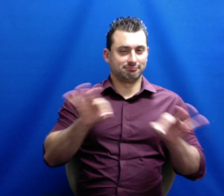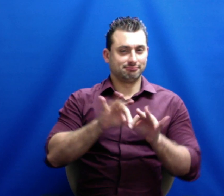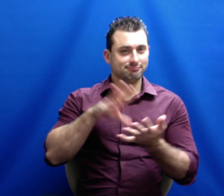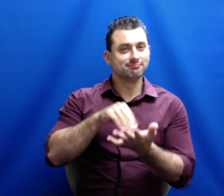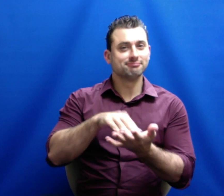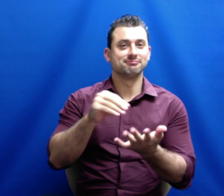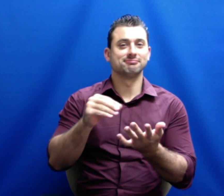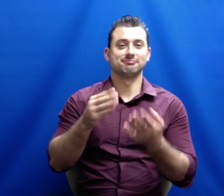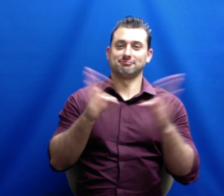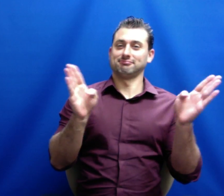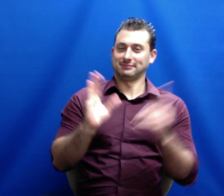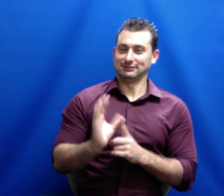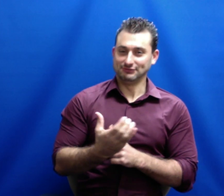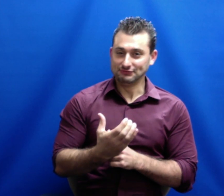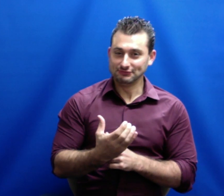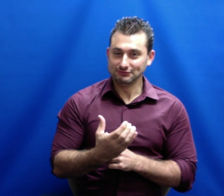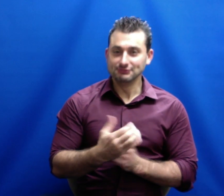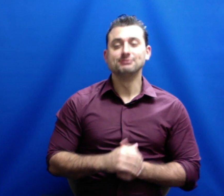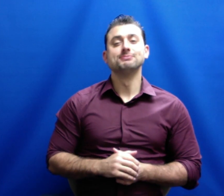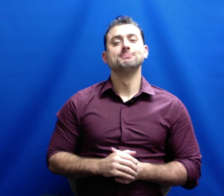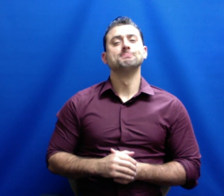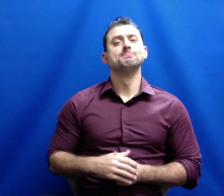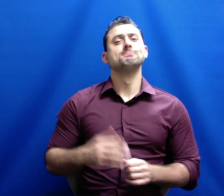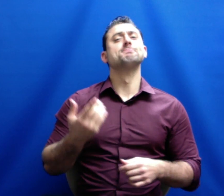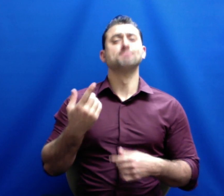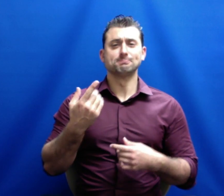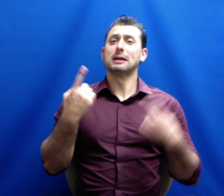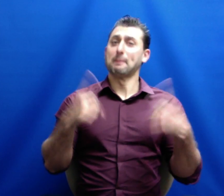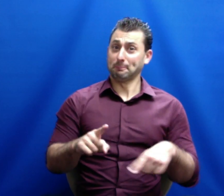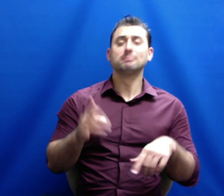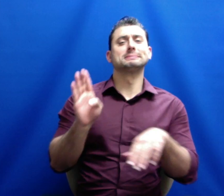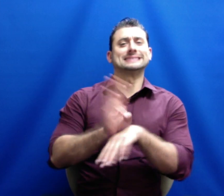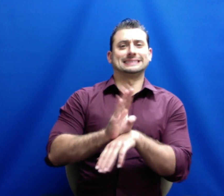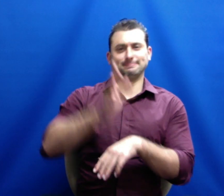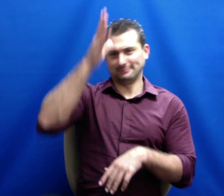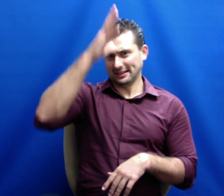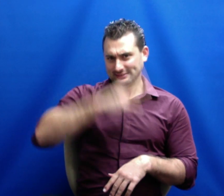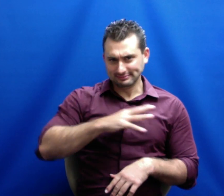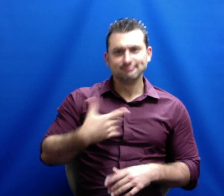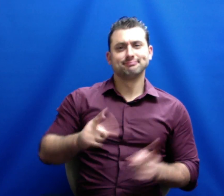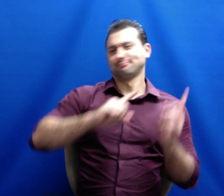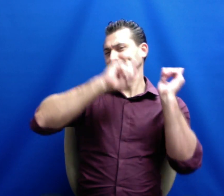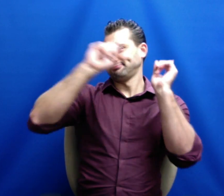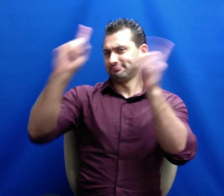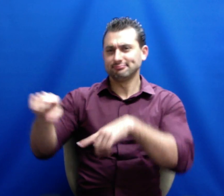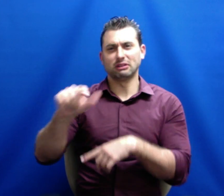the lesson a little bit more about general culture. A businessman went to